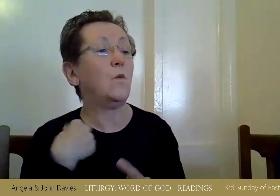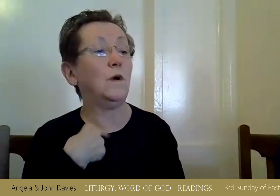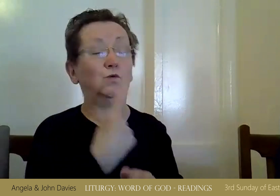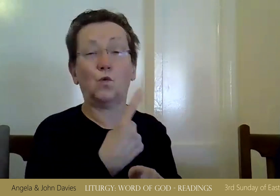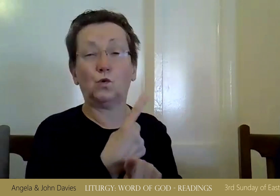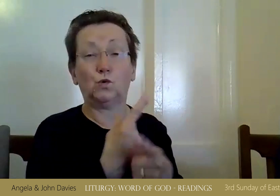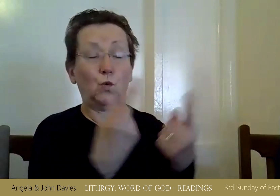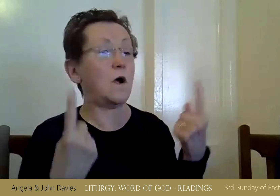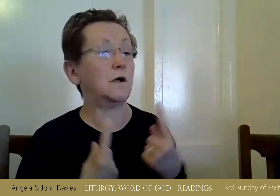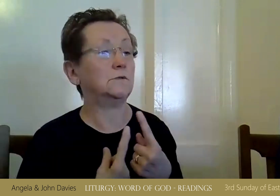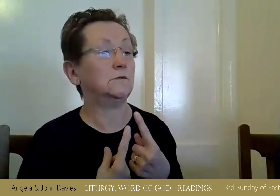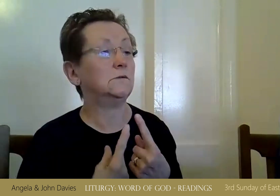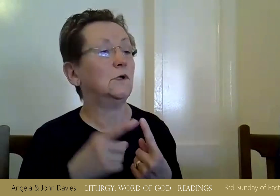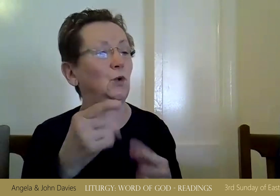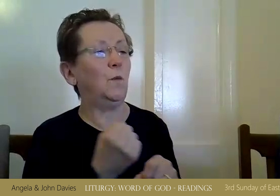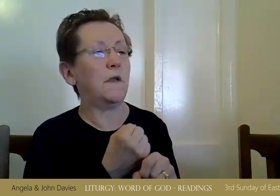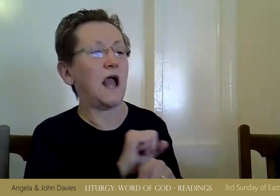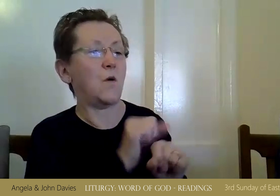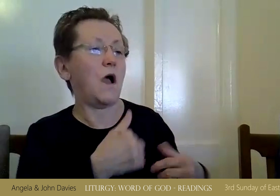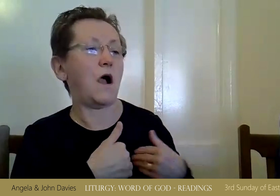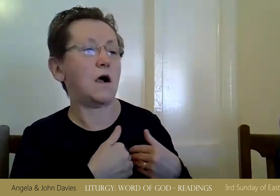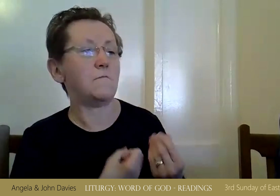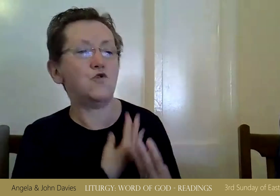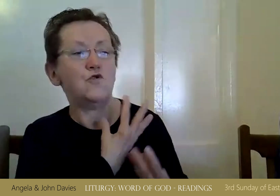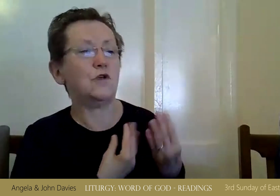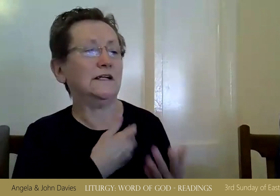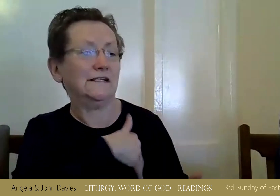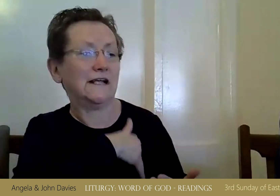talk to us, you make our hearts burn inside us.